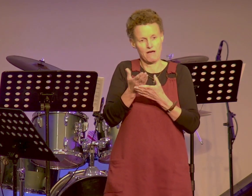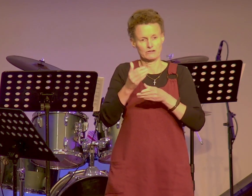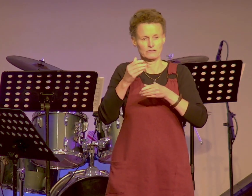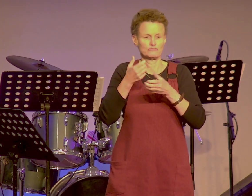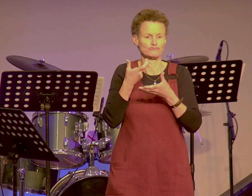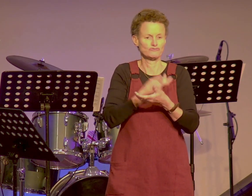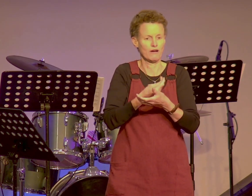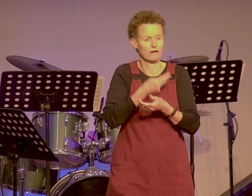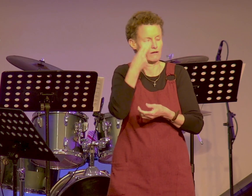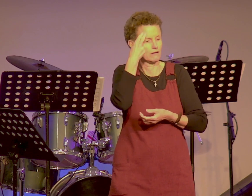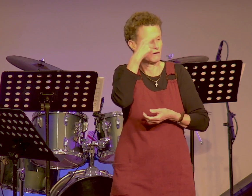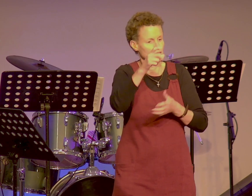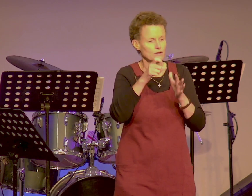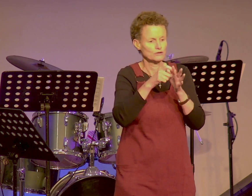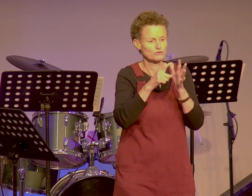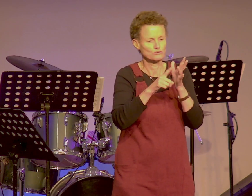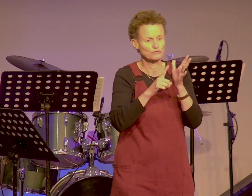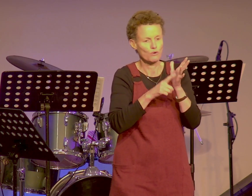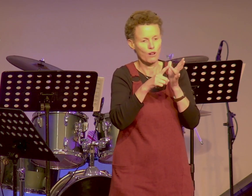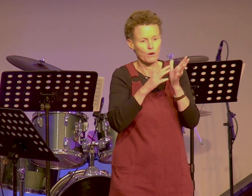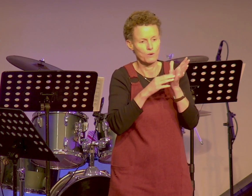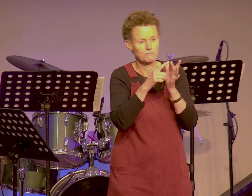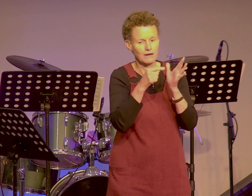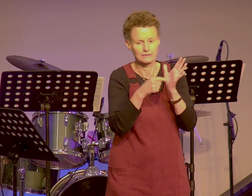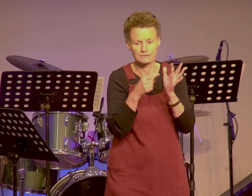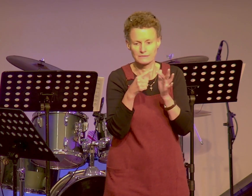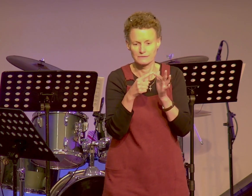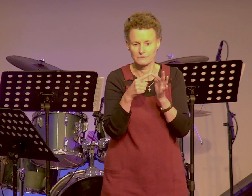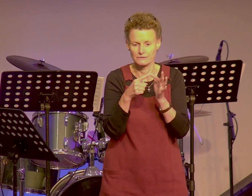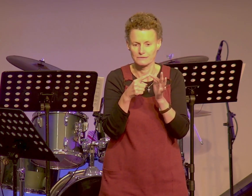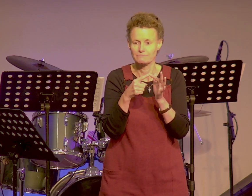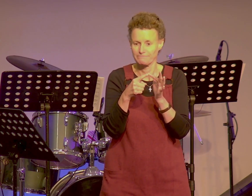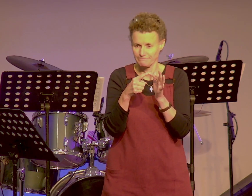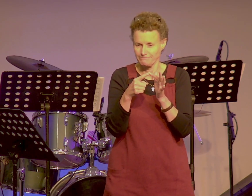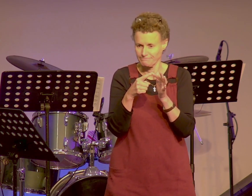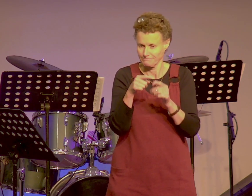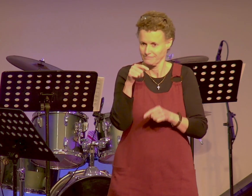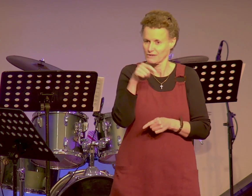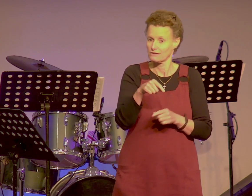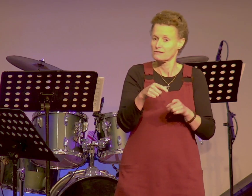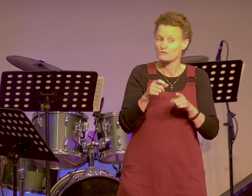magnesium, it's got a drug in it. It's called dolomite.